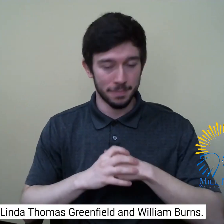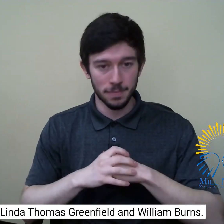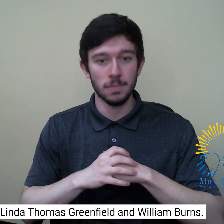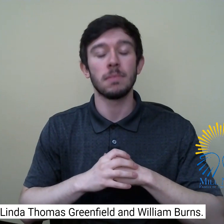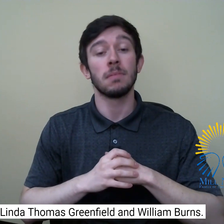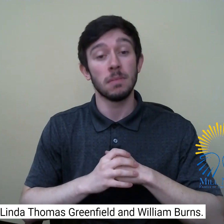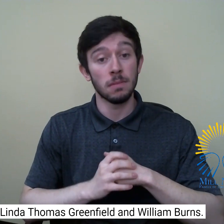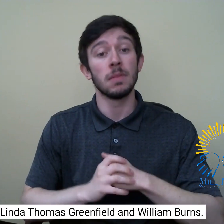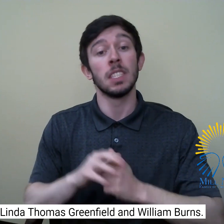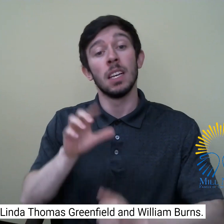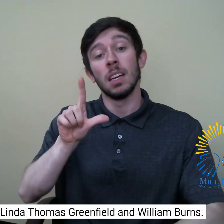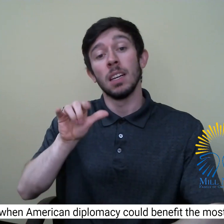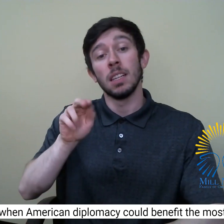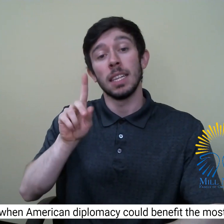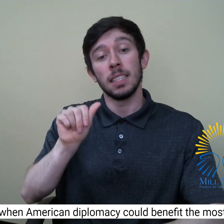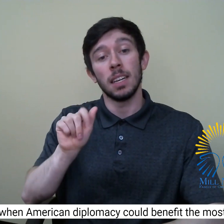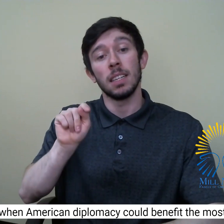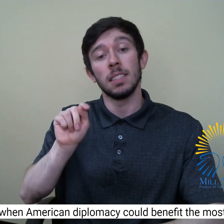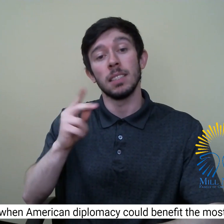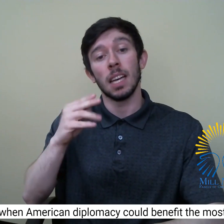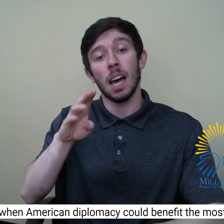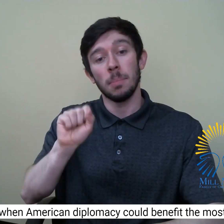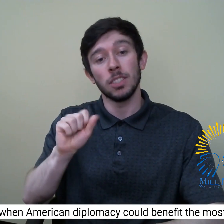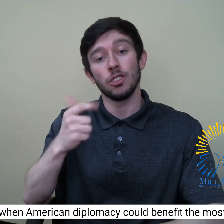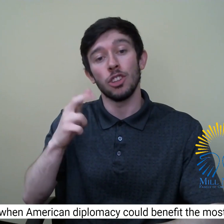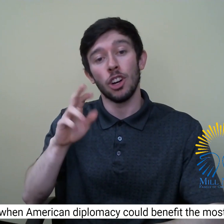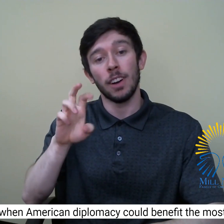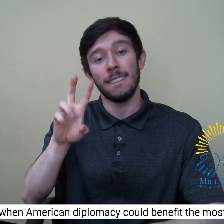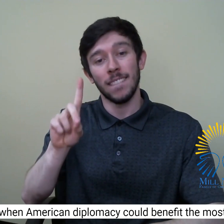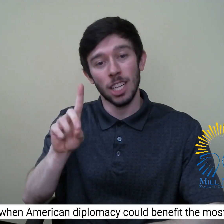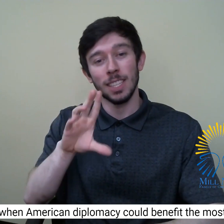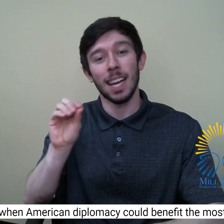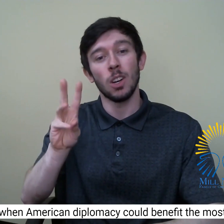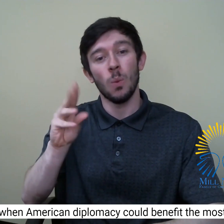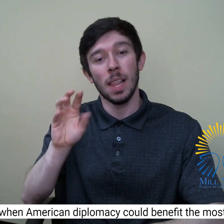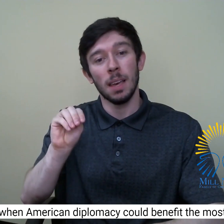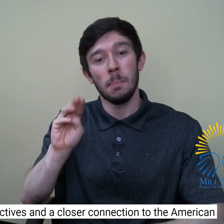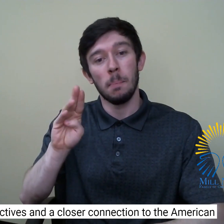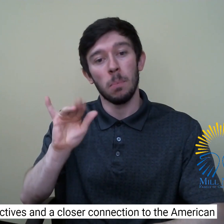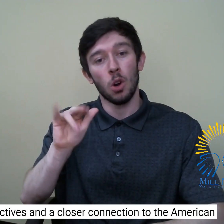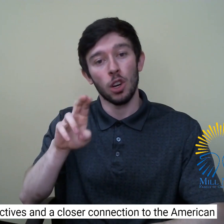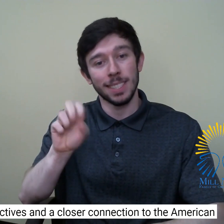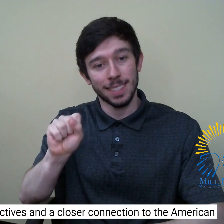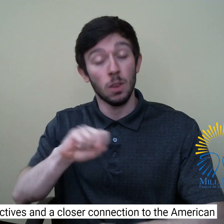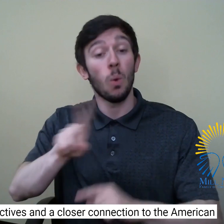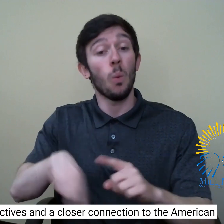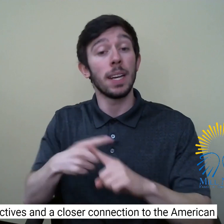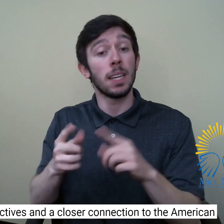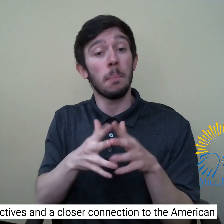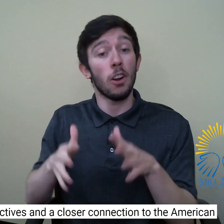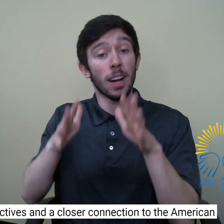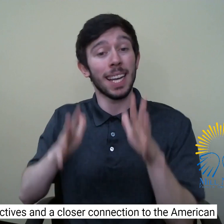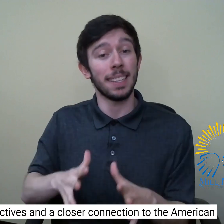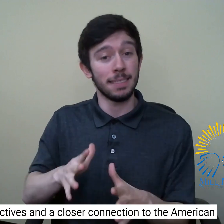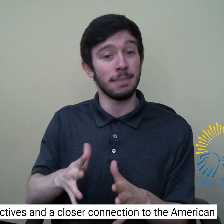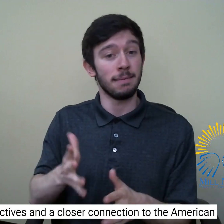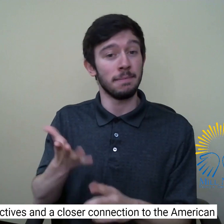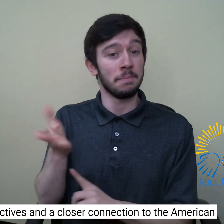William Burns, at the very moment when American diplomacy could benefit the most from fresh perspectives and a closer connection to the American